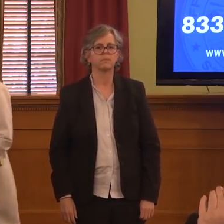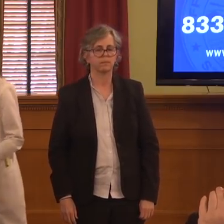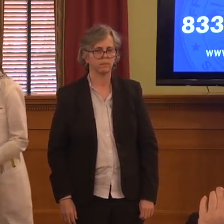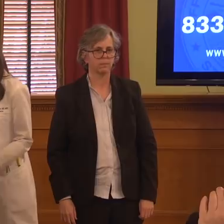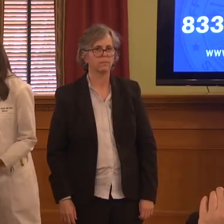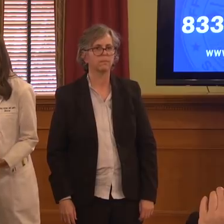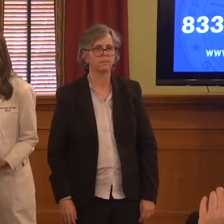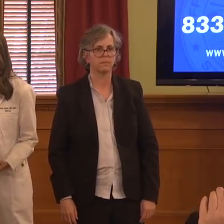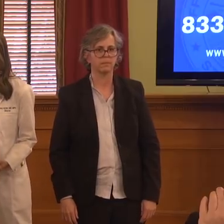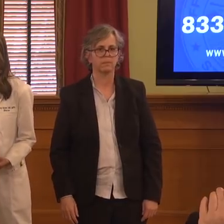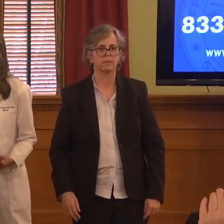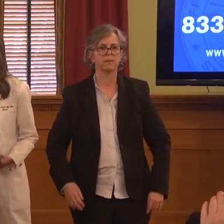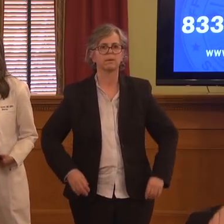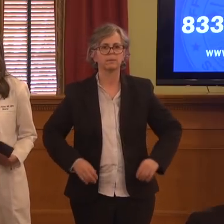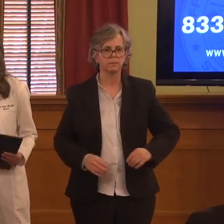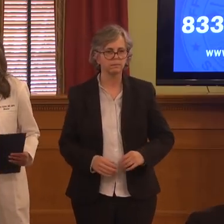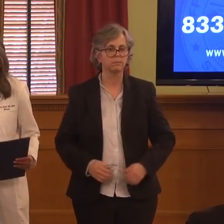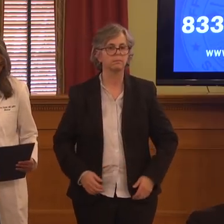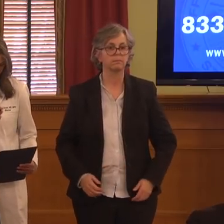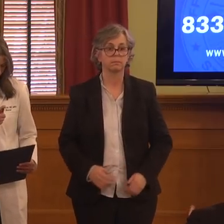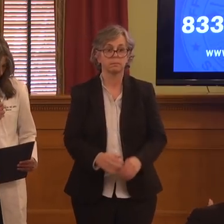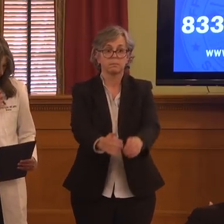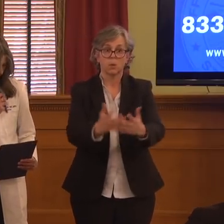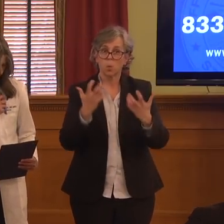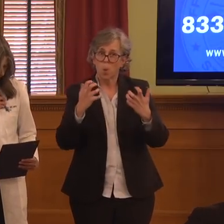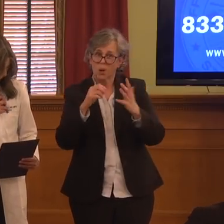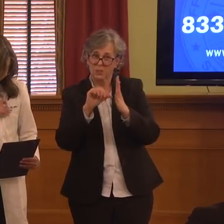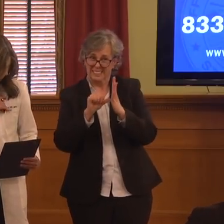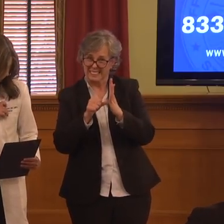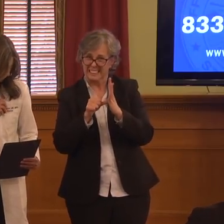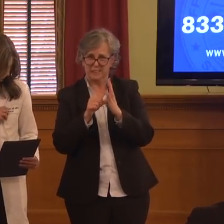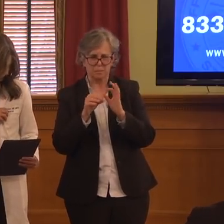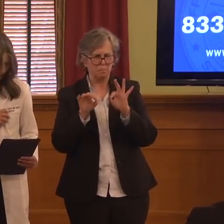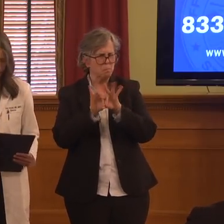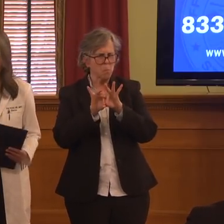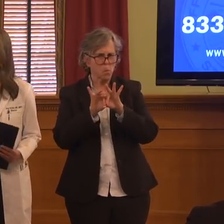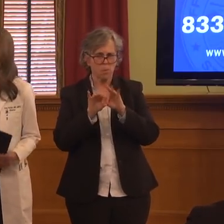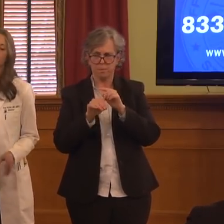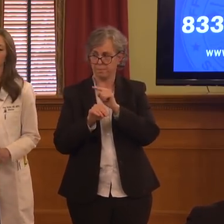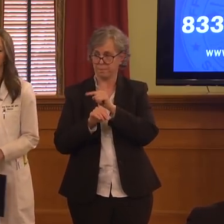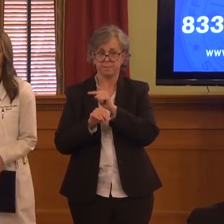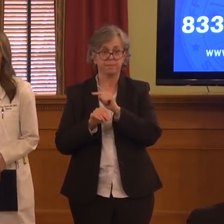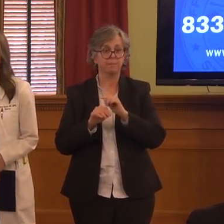One thing I want to emphasize is that